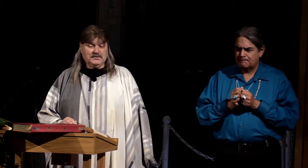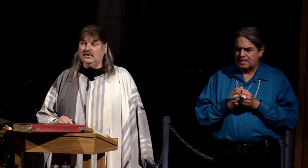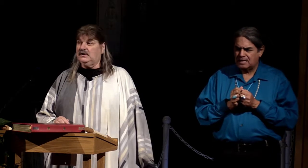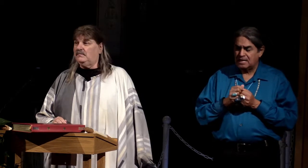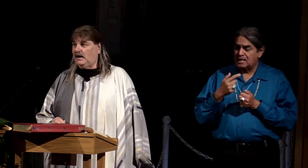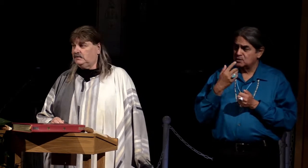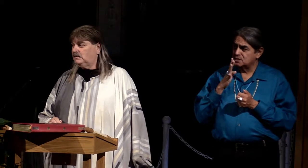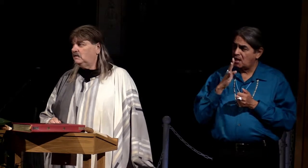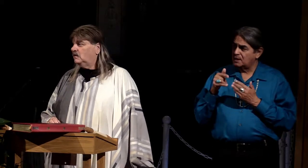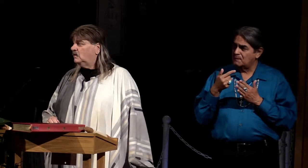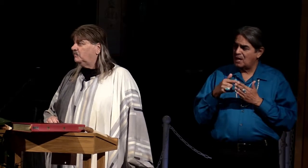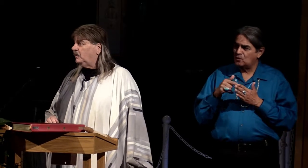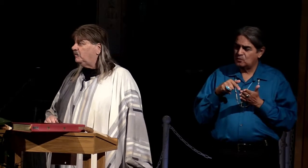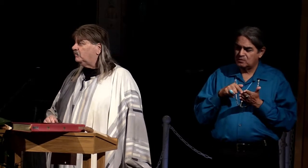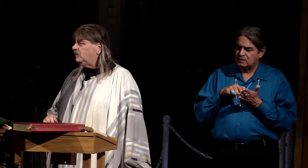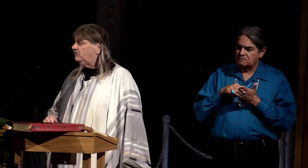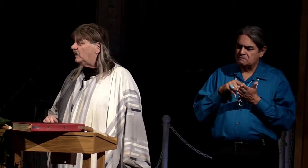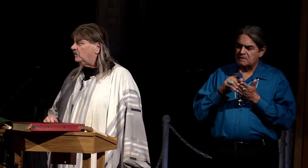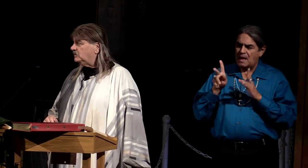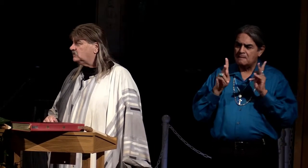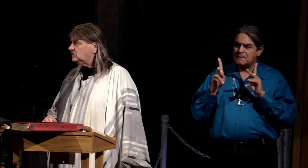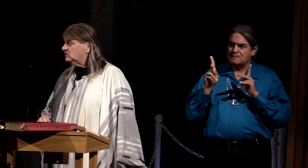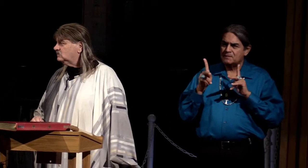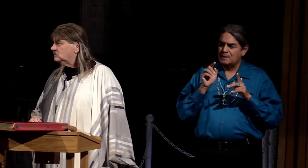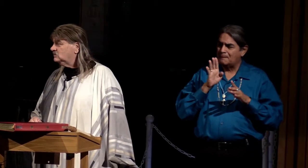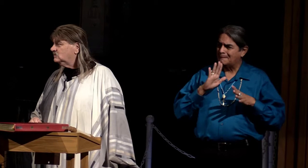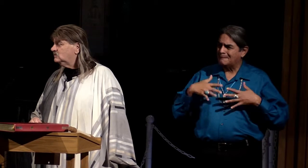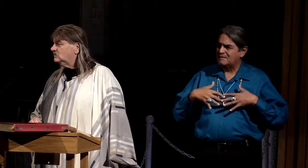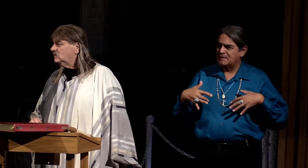it was talking about people being famished.